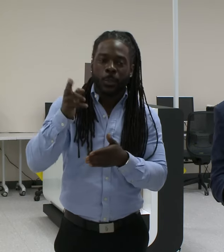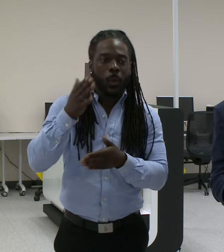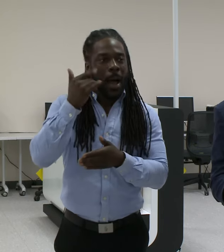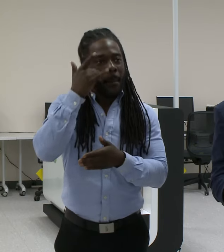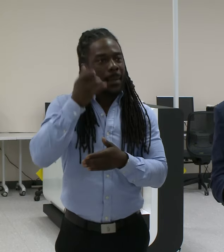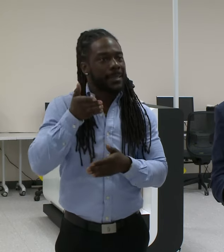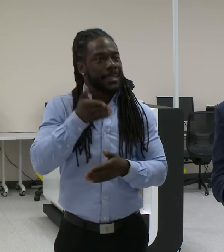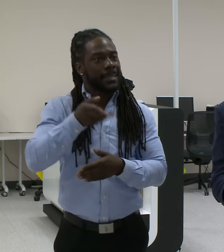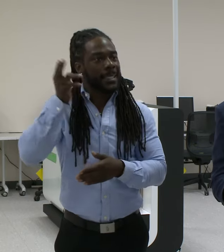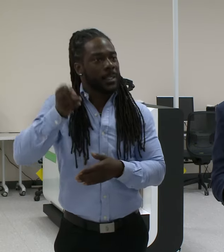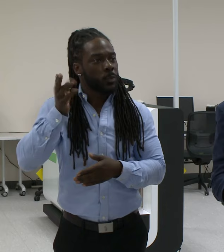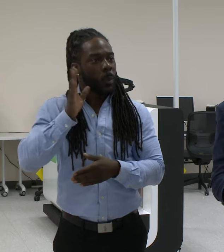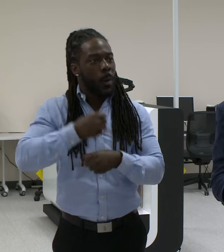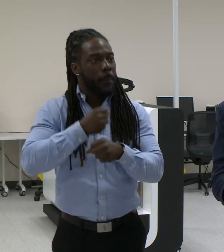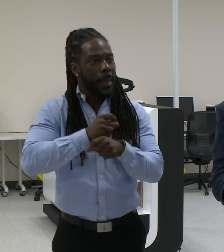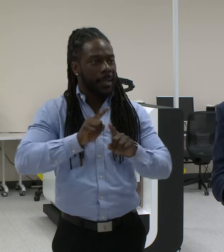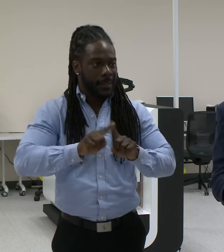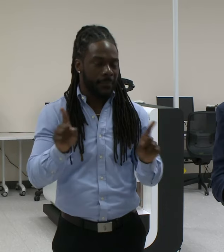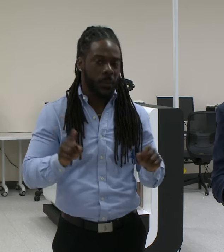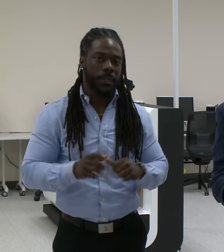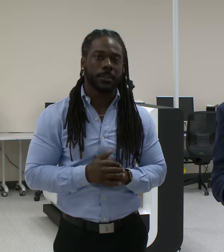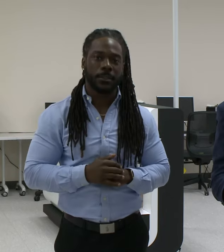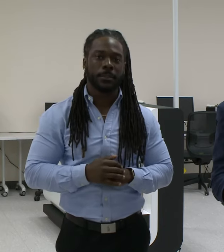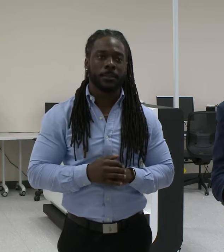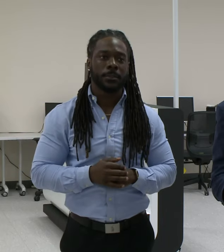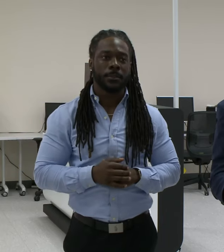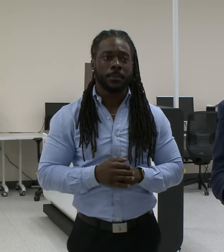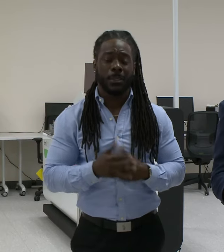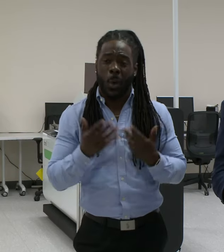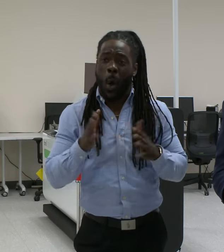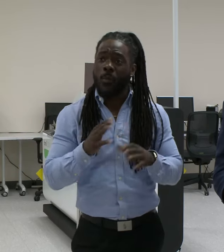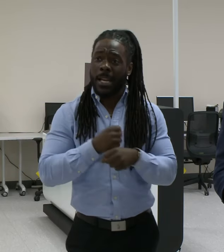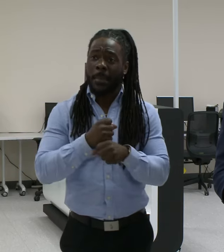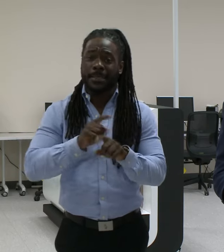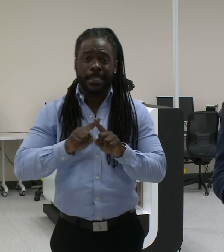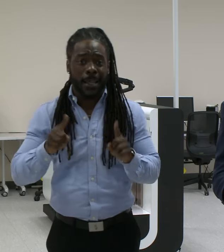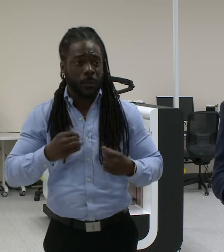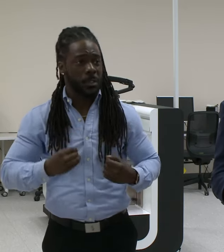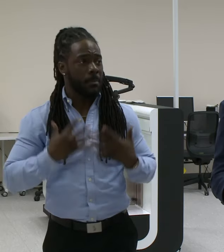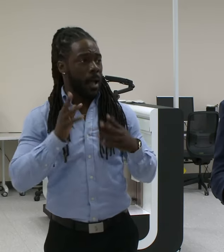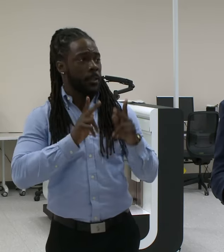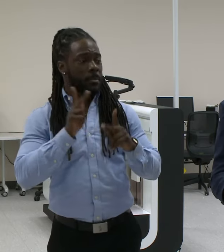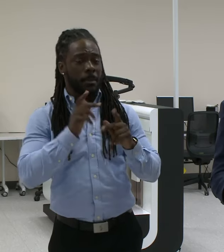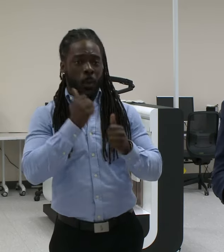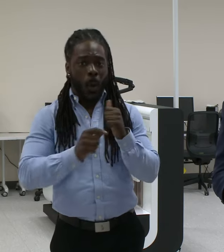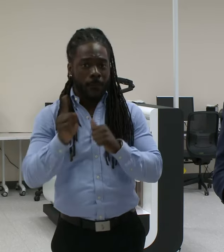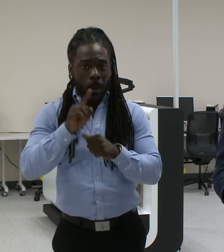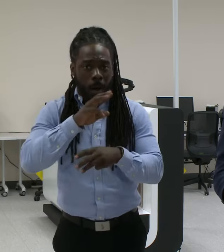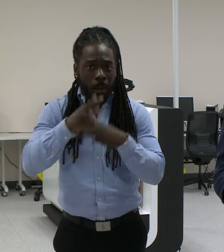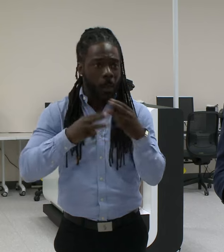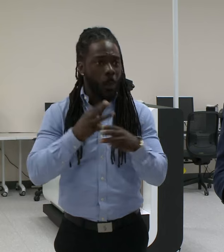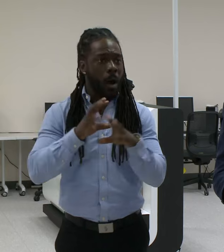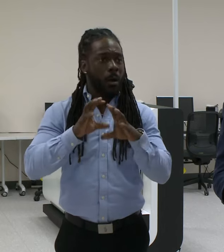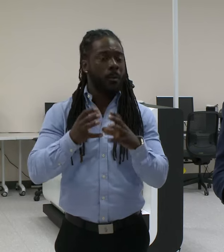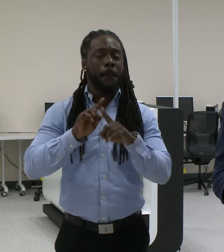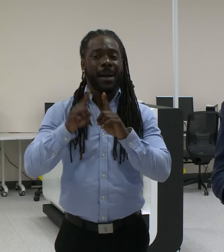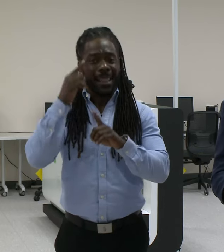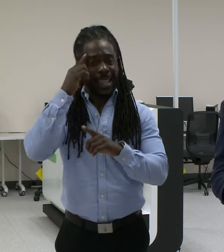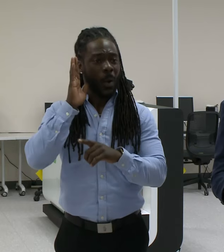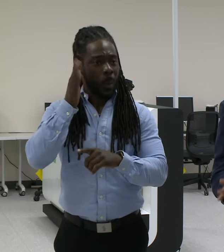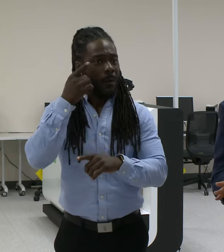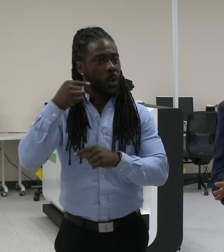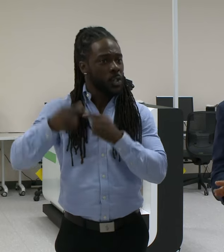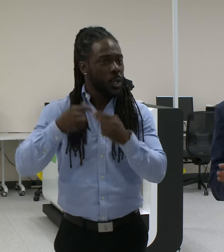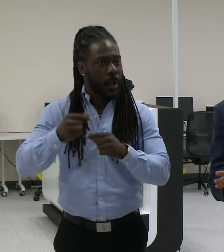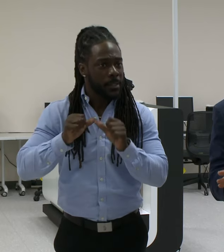is a history that's going to make a difference. I think already does, inspires people around the world, but I think will for generations to come.